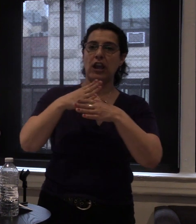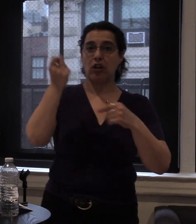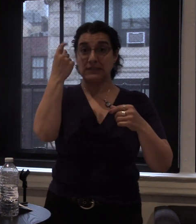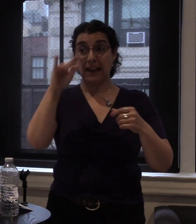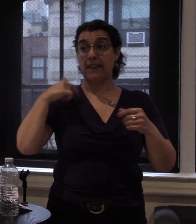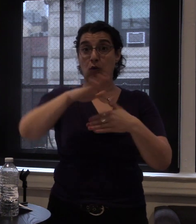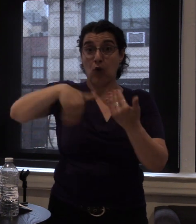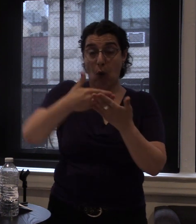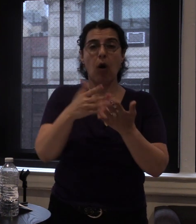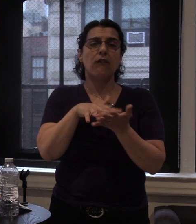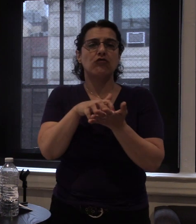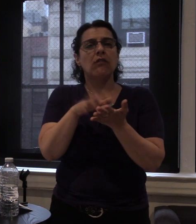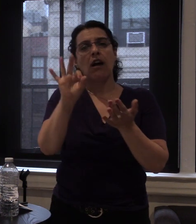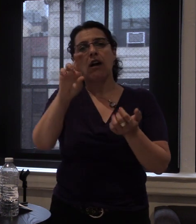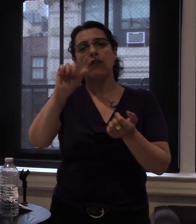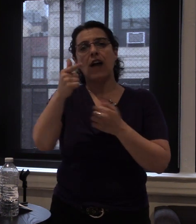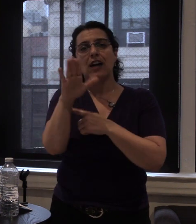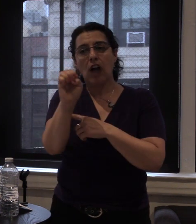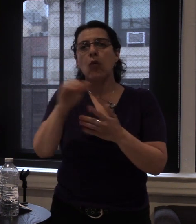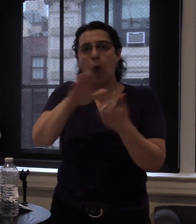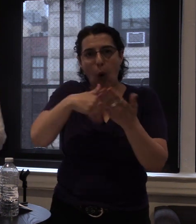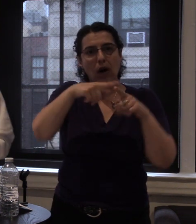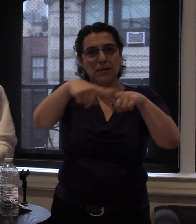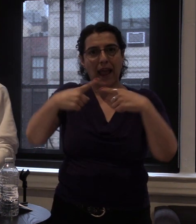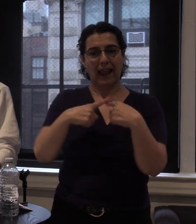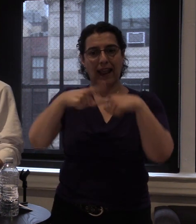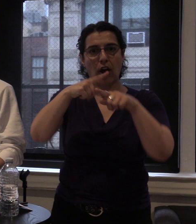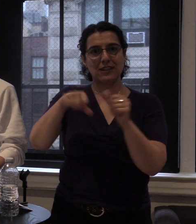that we are all fragile, like we are all dependent on each other.